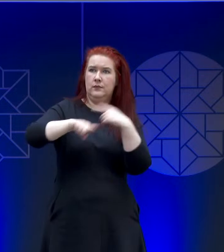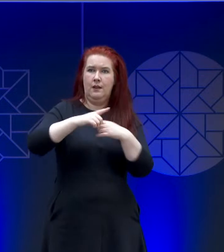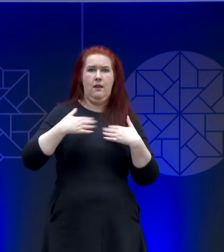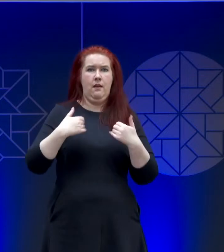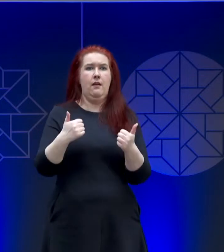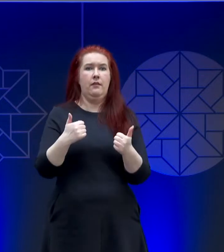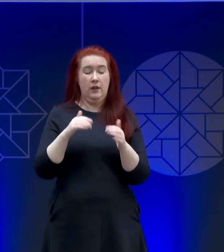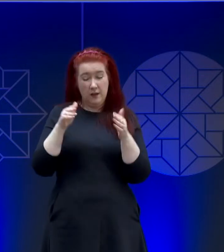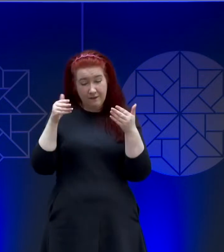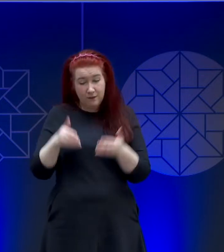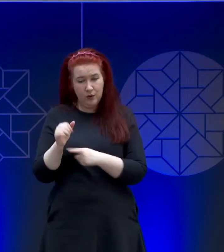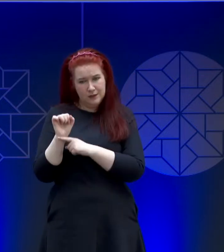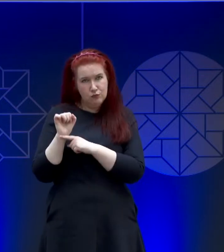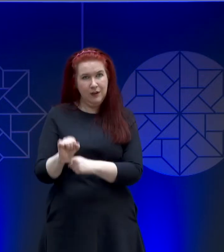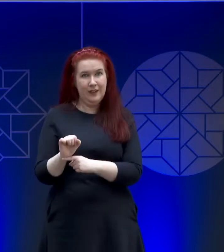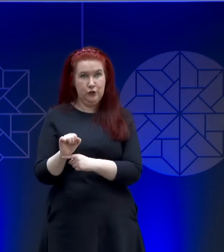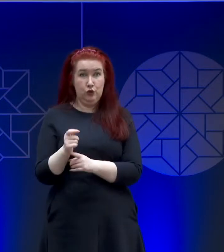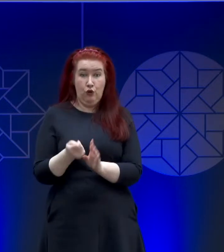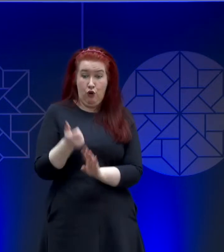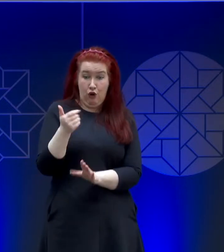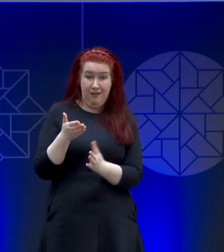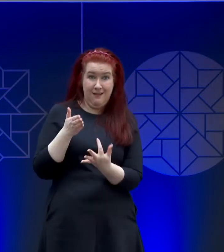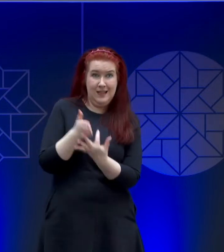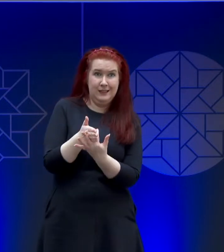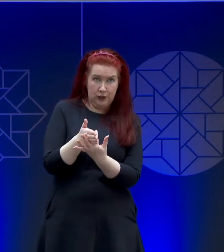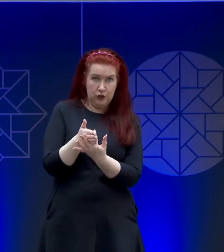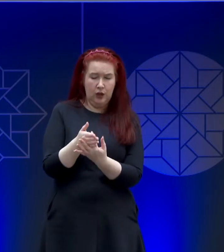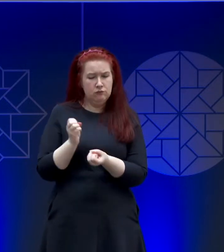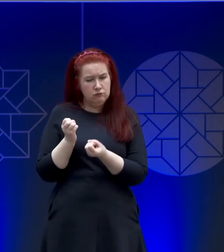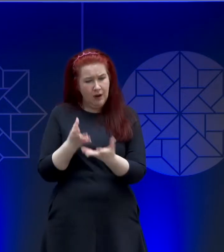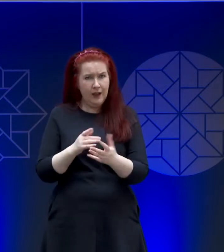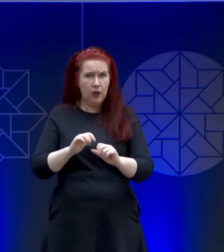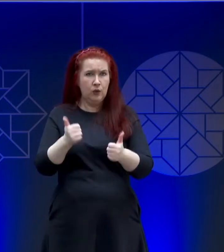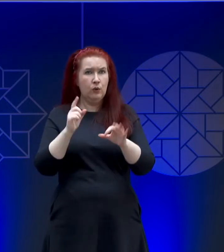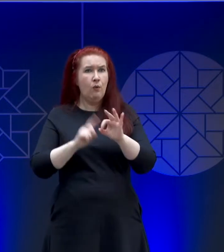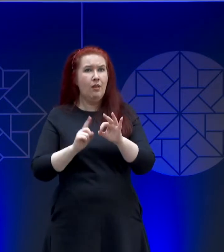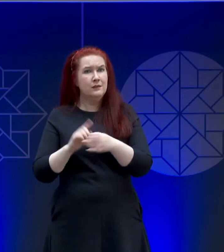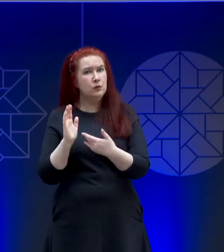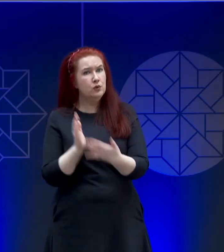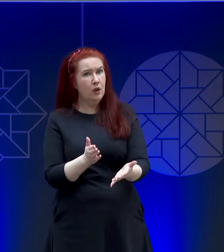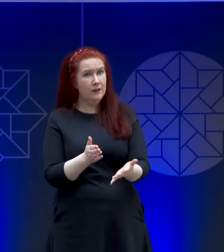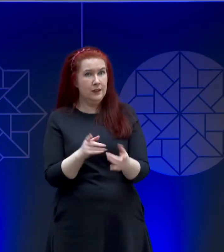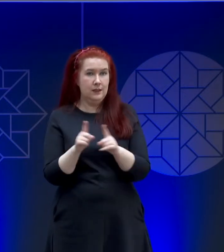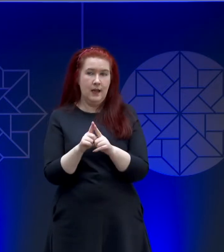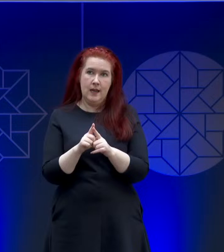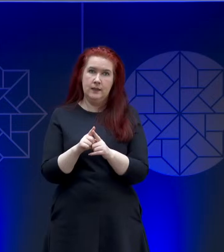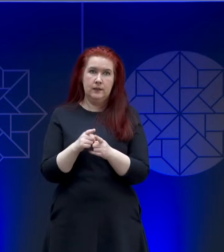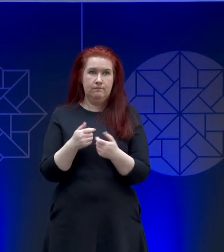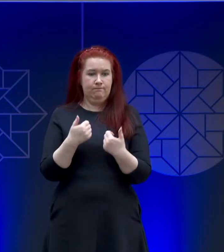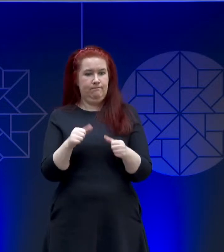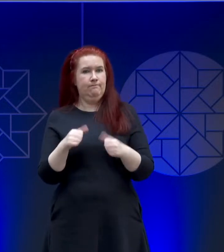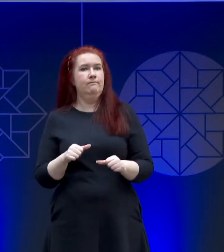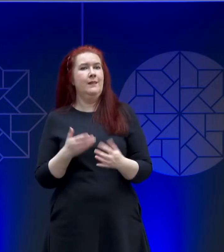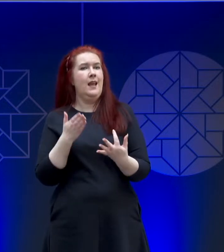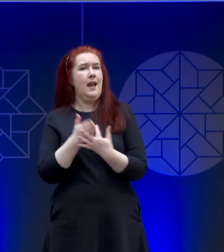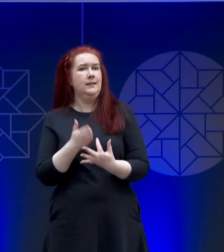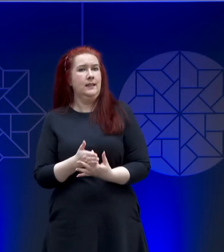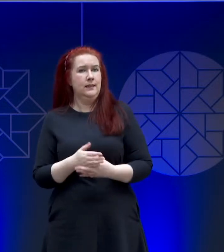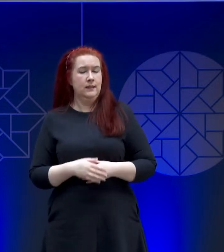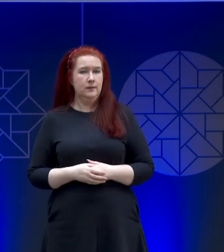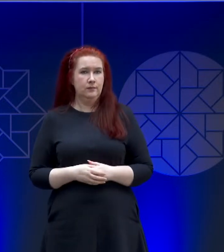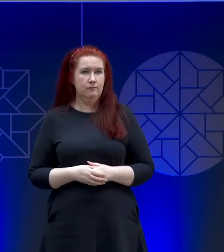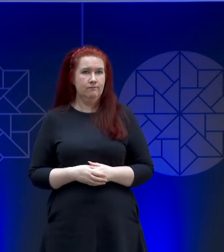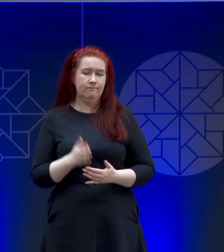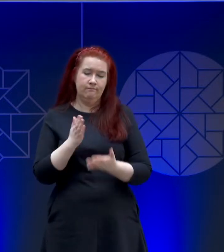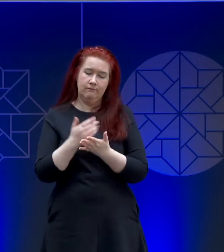on prevention and early intervention and provide quality services and maximise access. And so it is